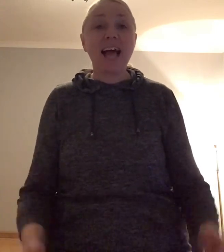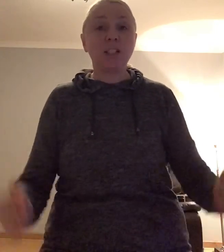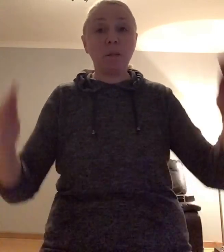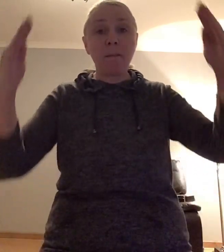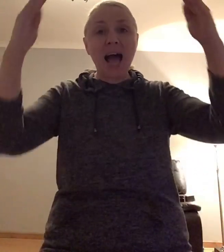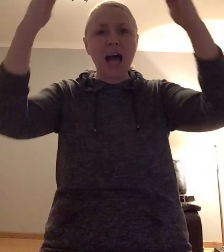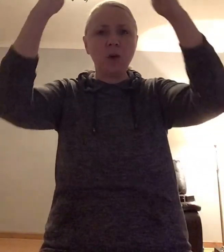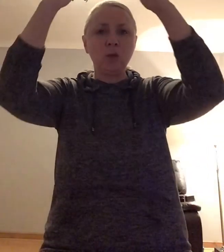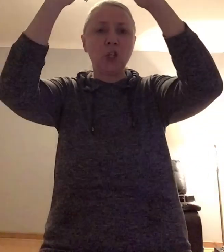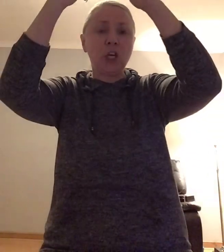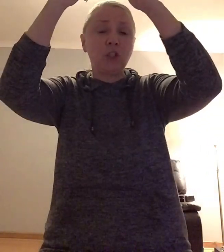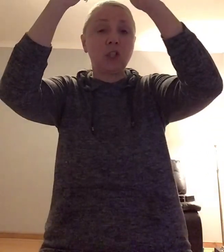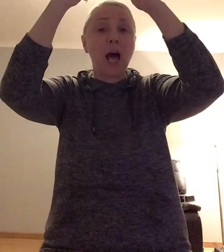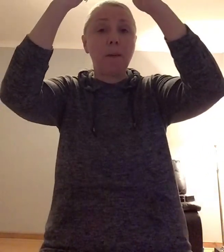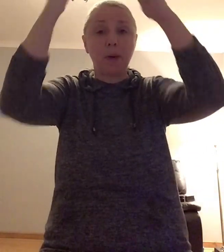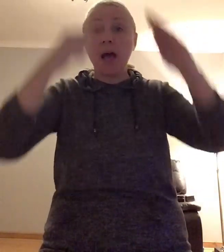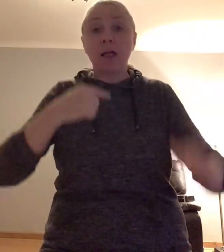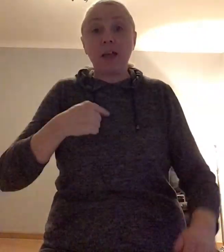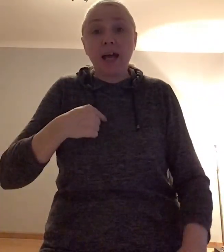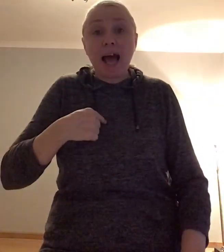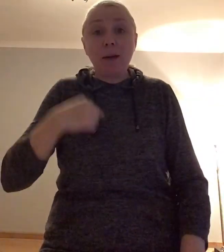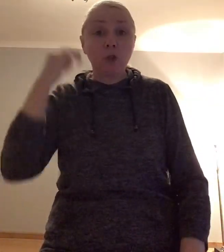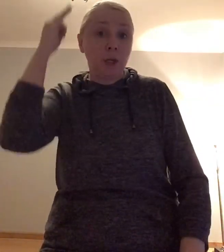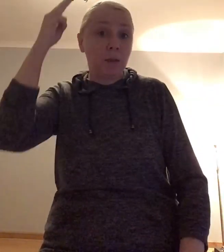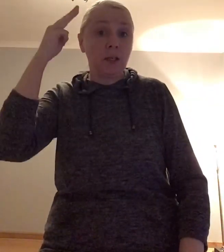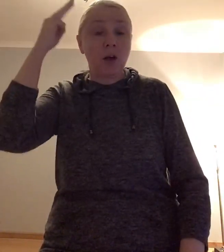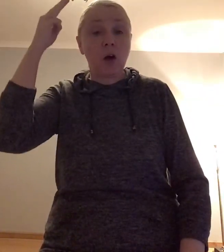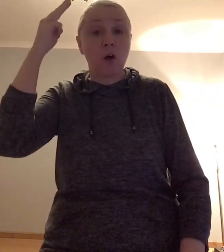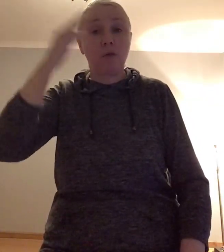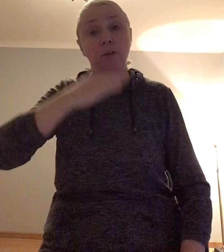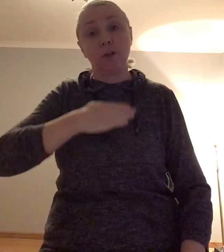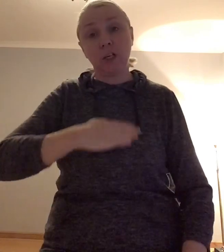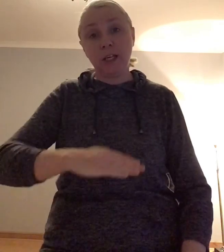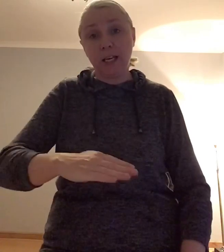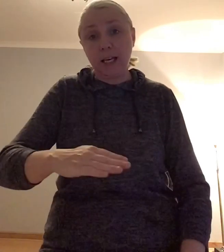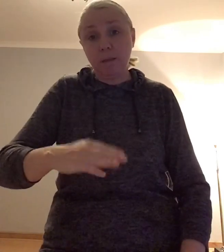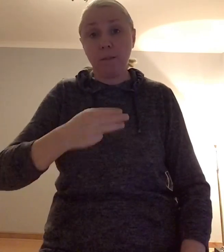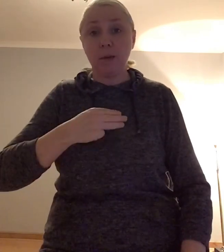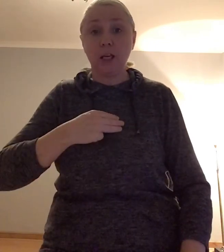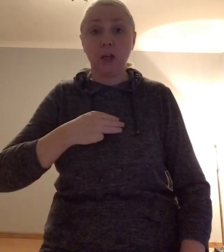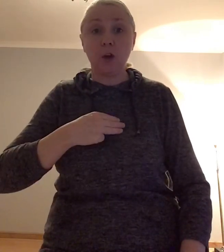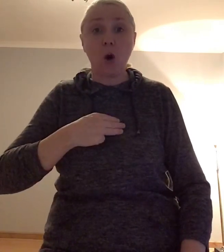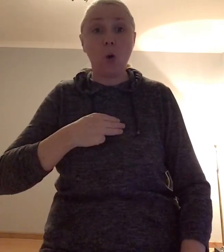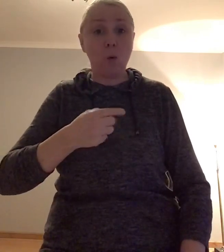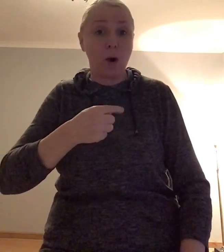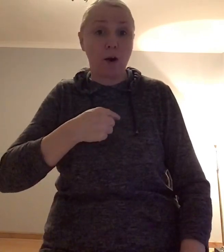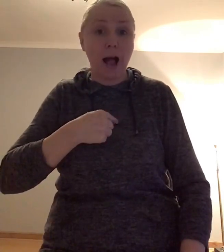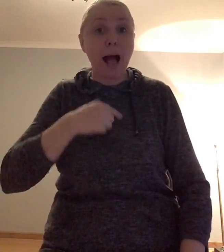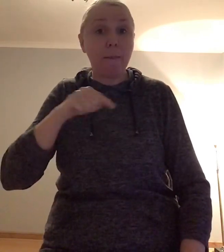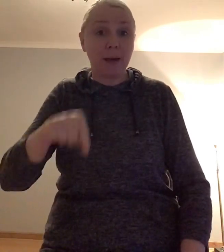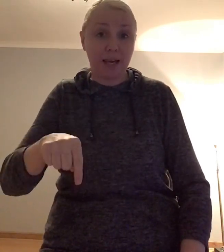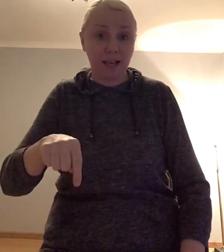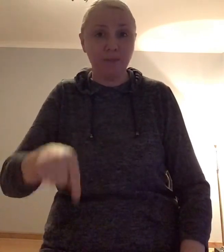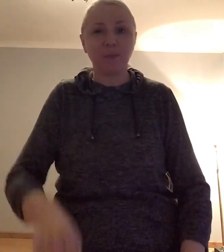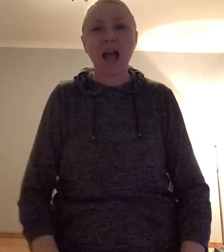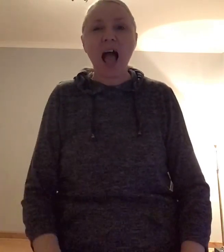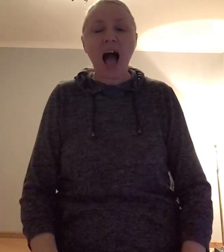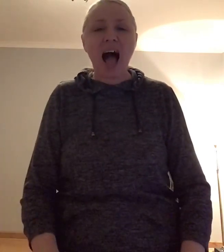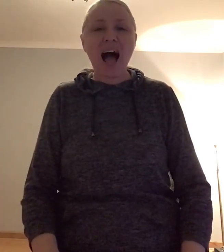a mountain top that I'm dreaming of. If you need me, you know where I'll be. I'll